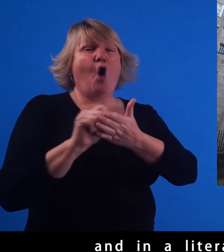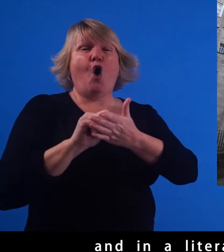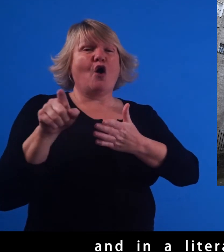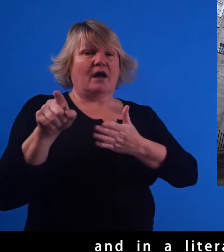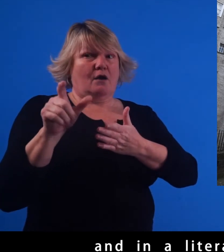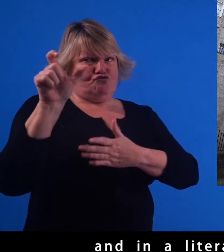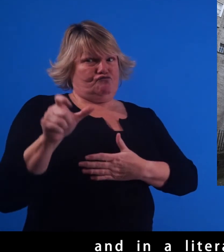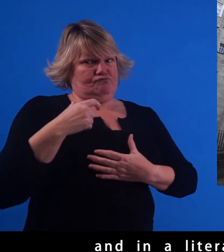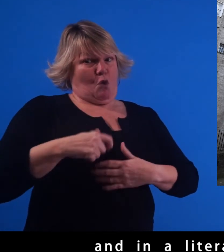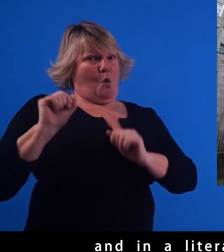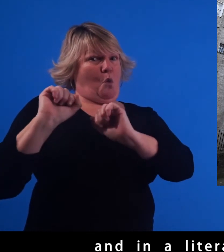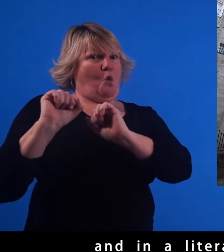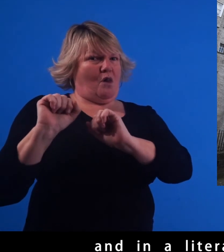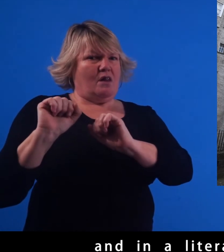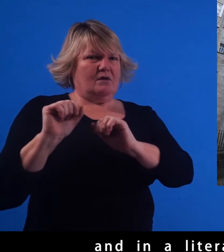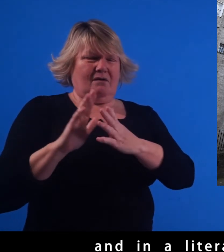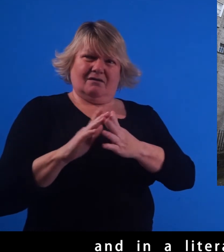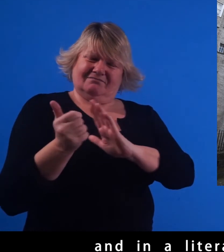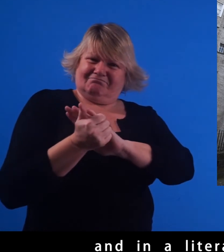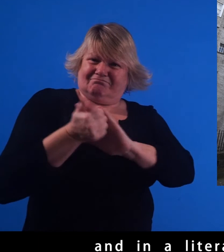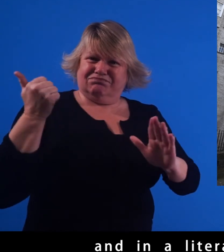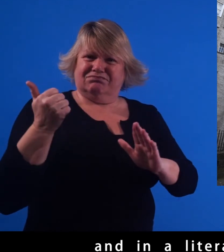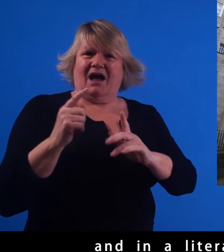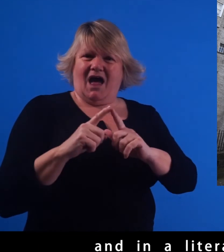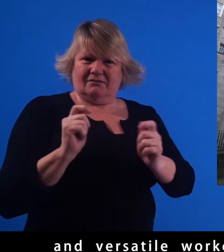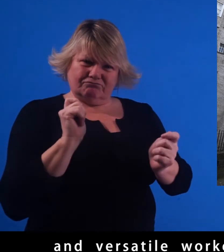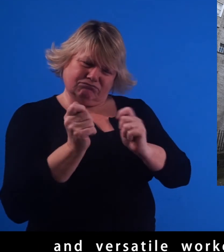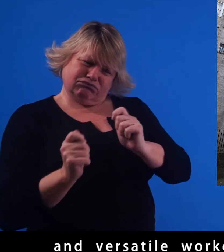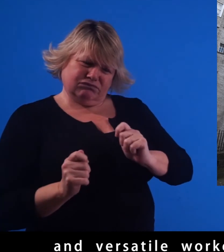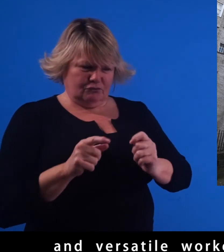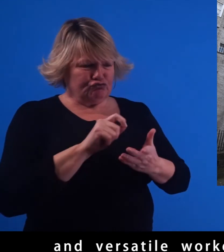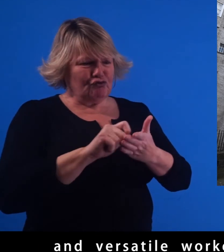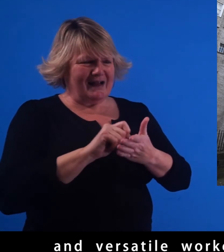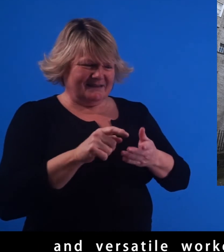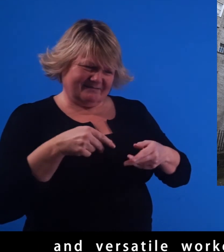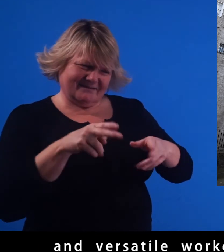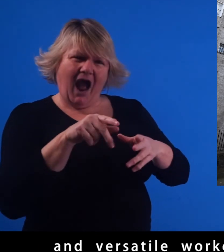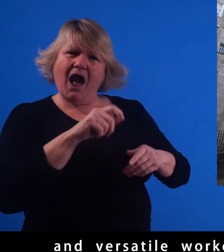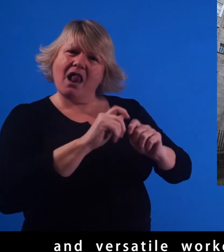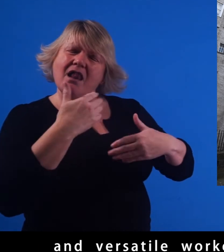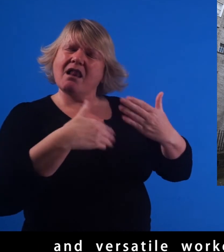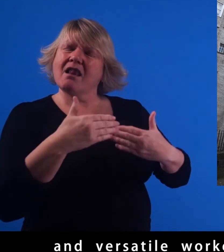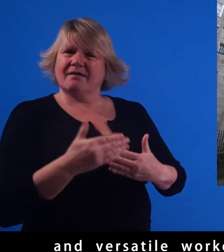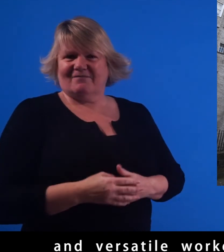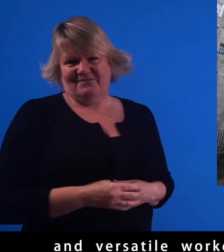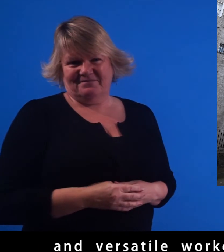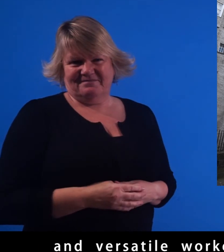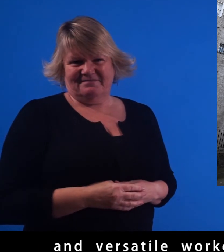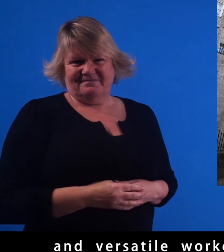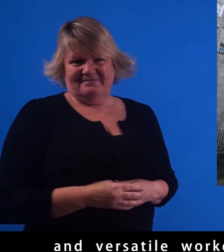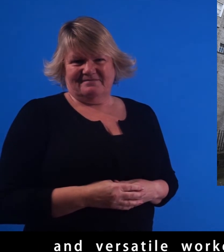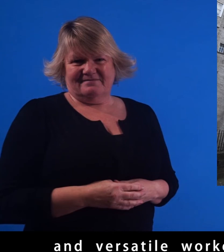author as a skilled and versatile worker in the craft of